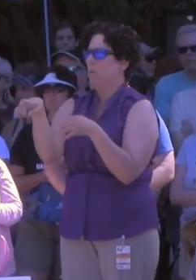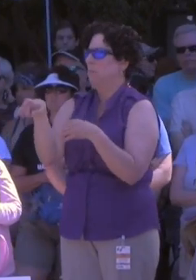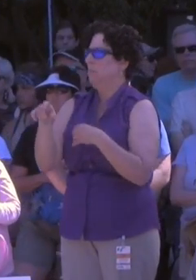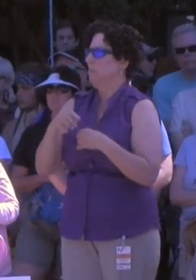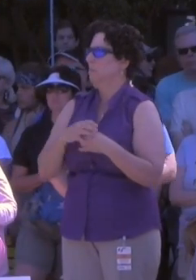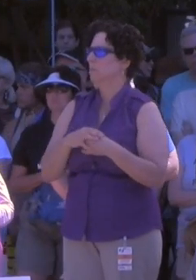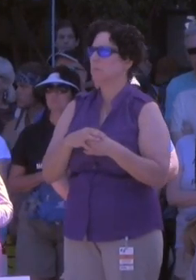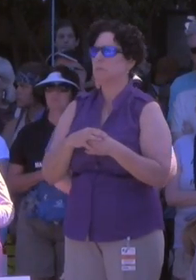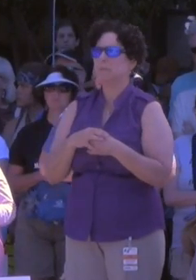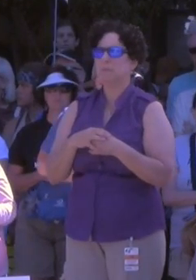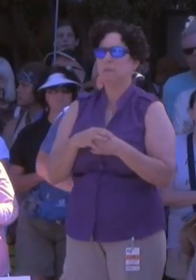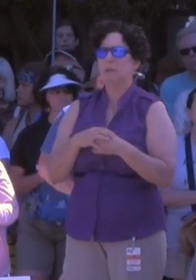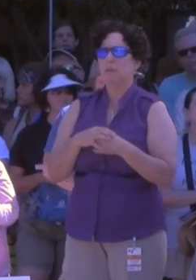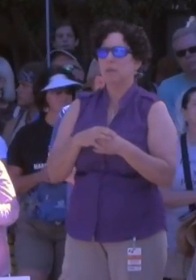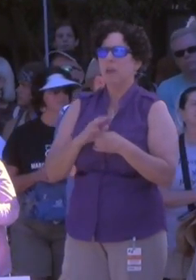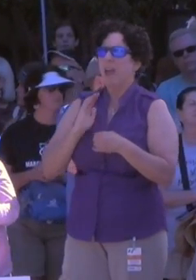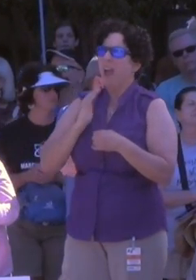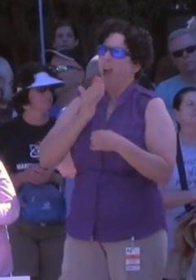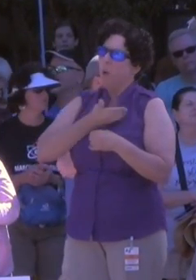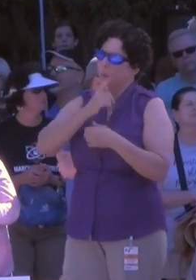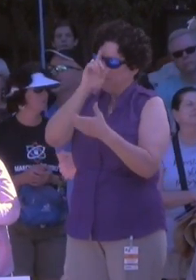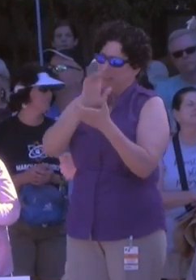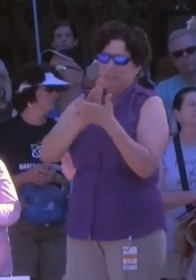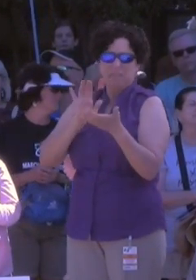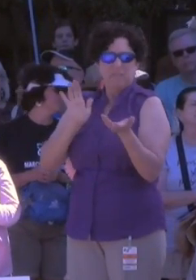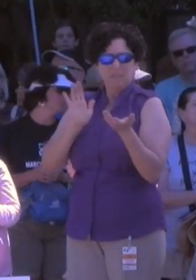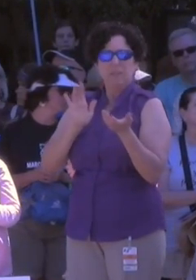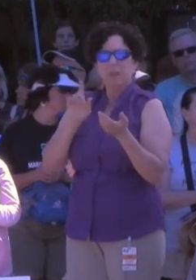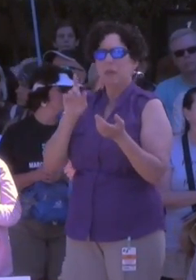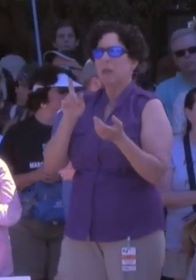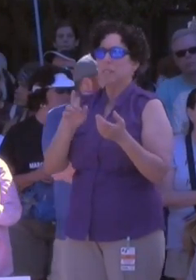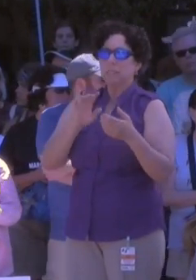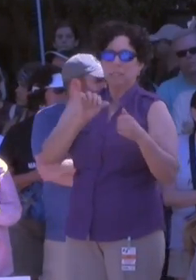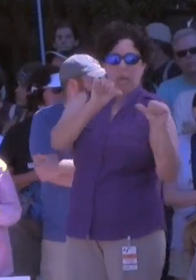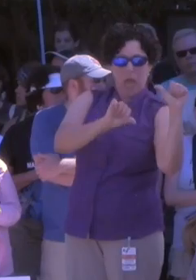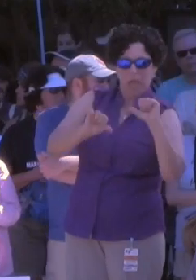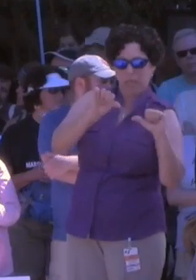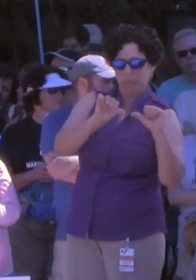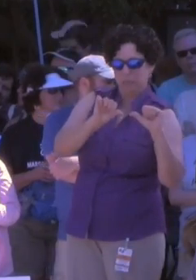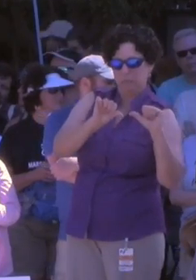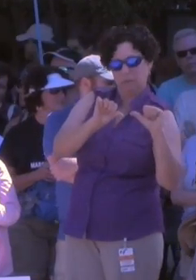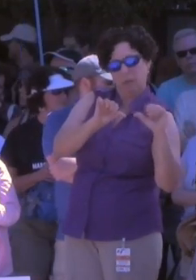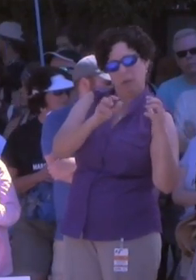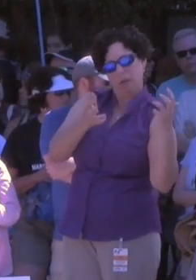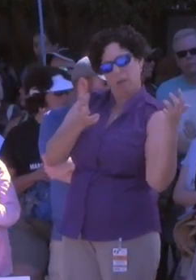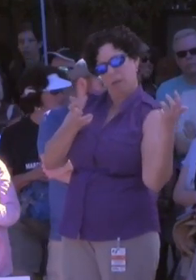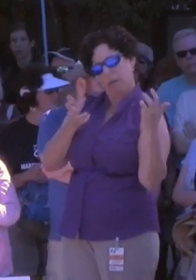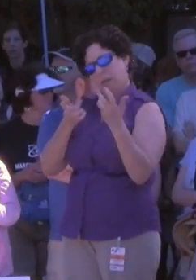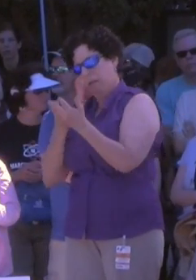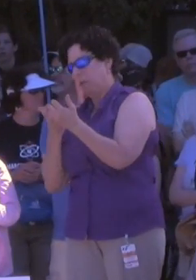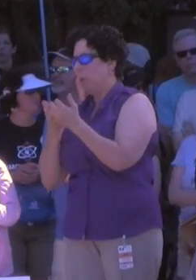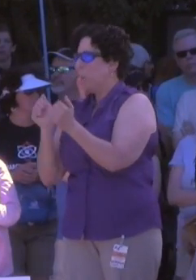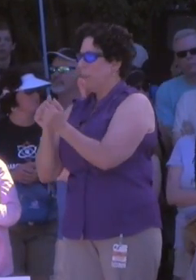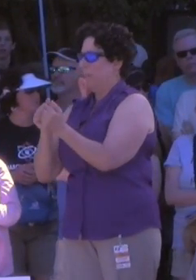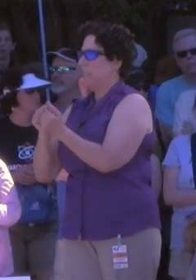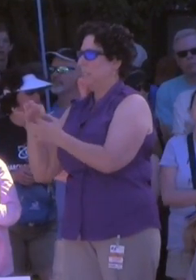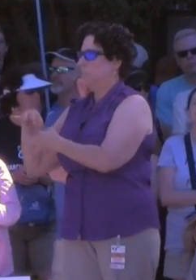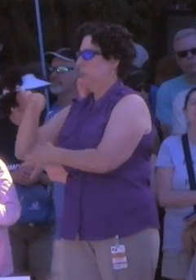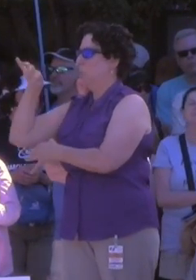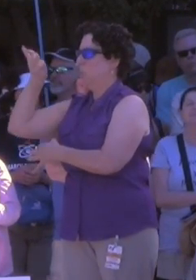remarks with saying that my belief is that science is inherently intertwined with our deepest and our spiritual